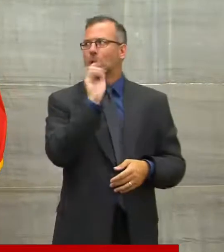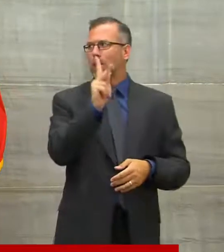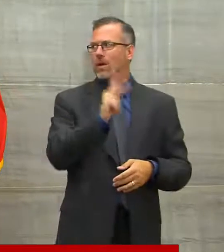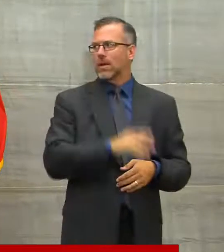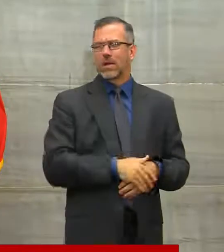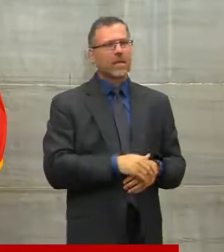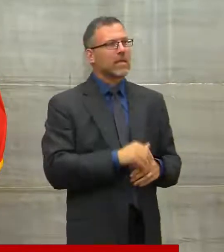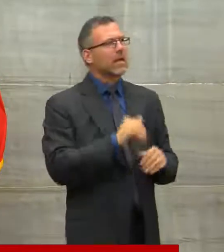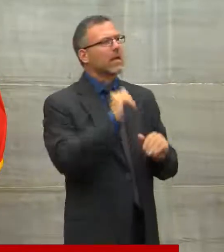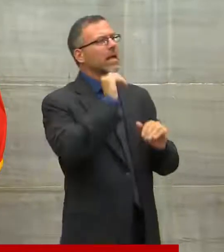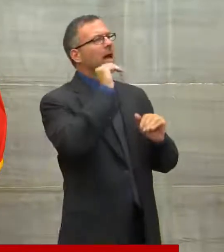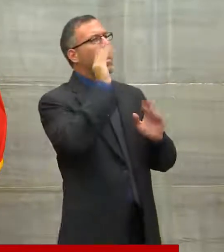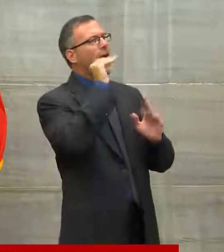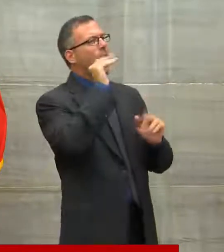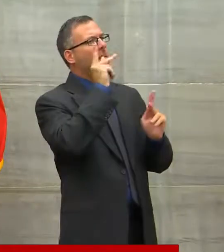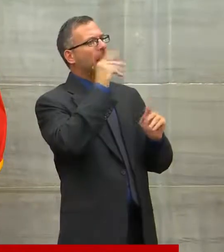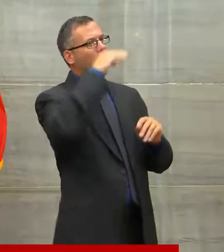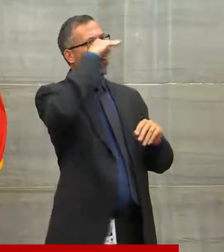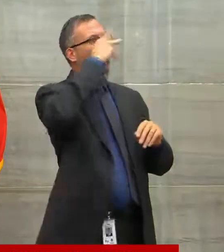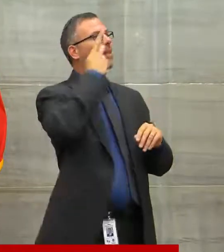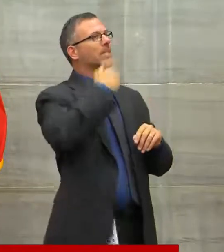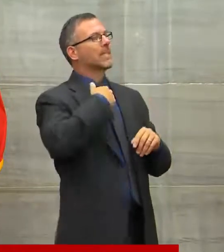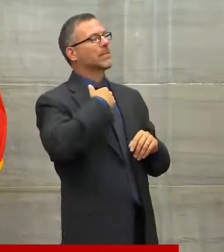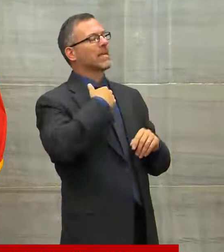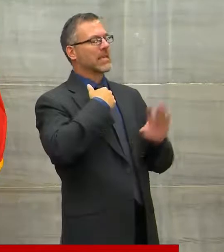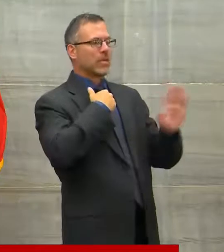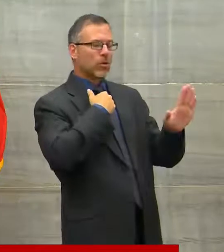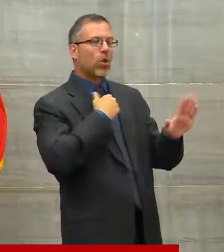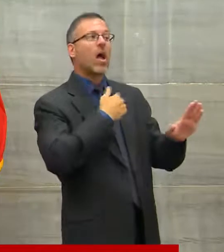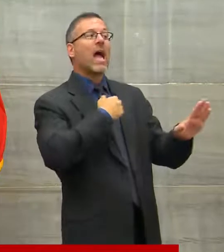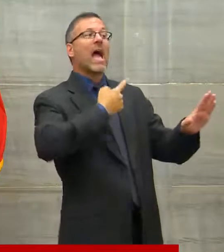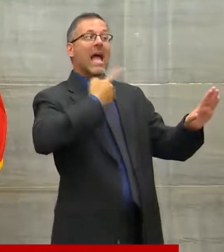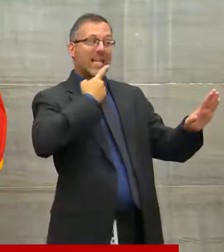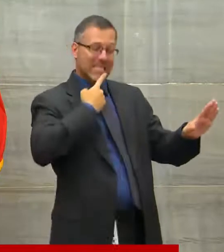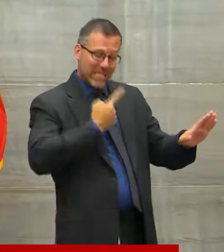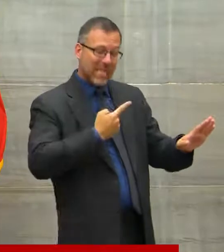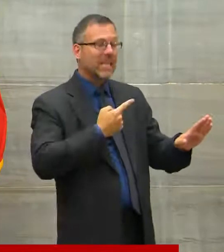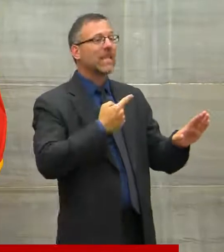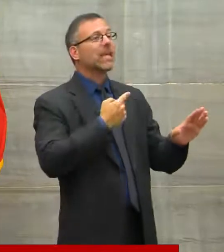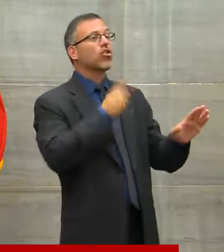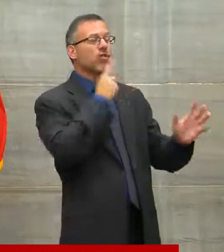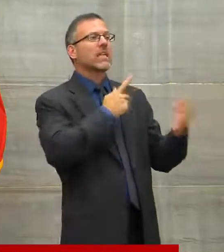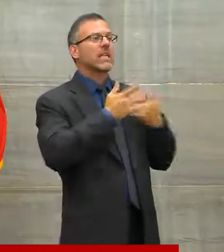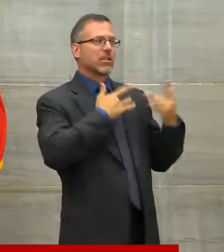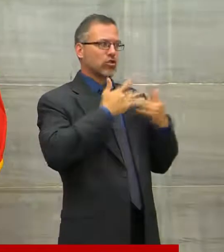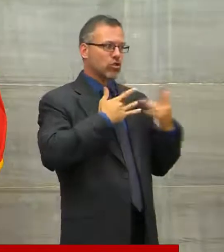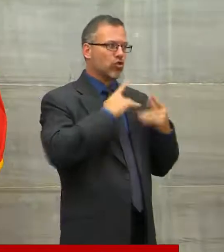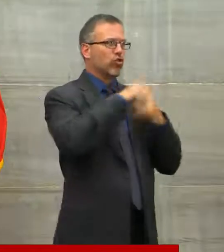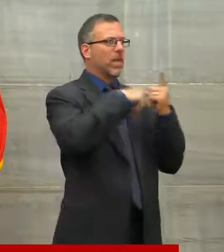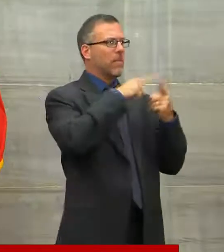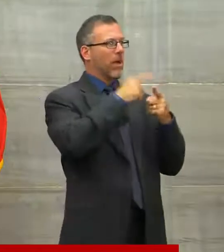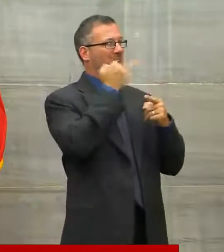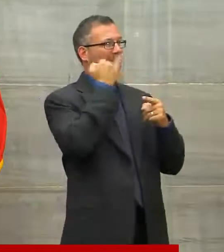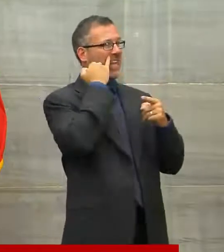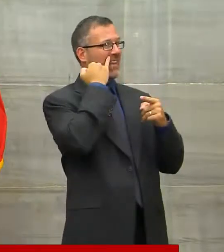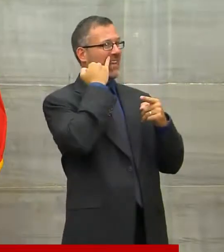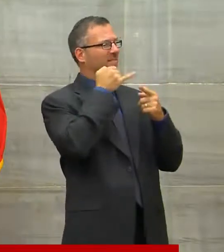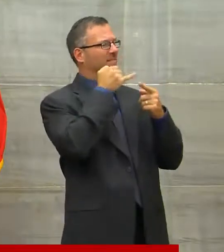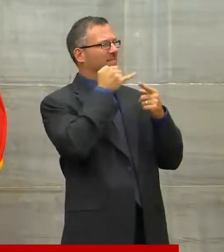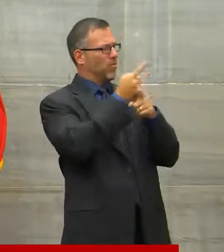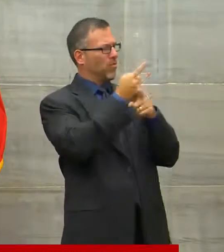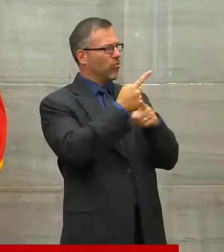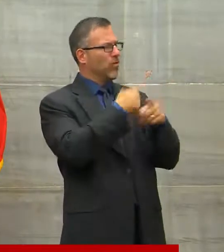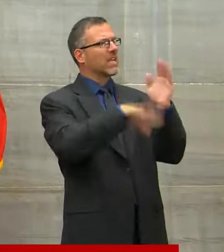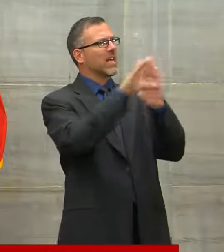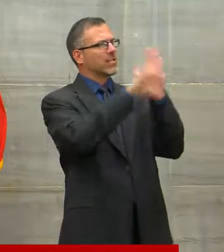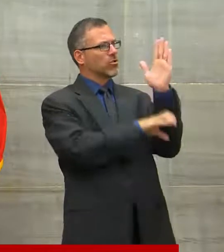can see me from here. What I had said, there was some serious concern about the constitutionality of it, and they still haven't